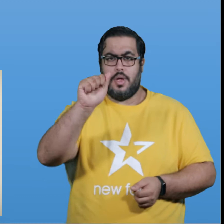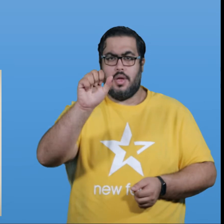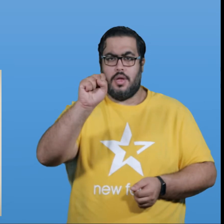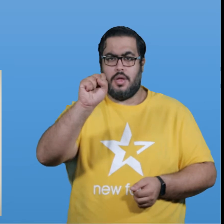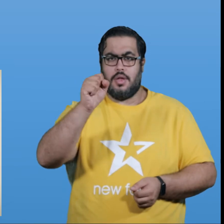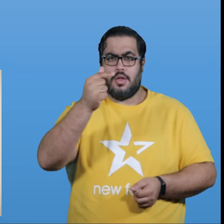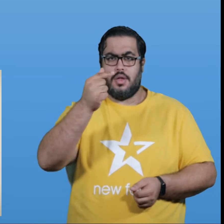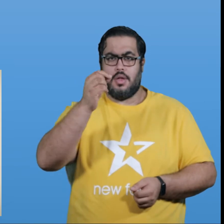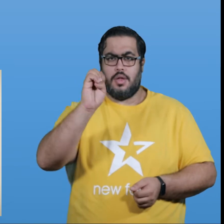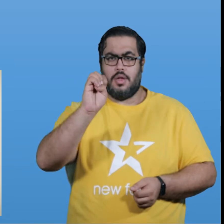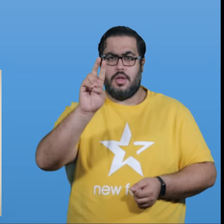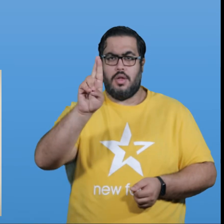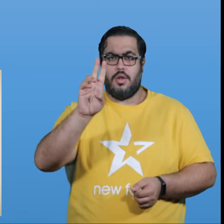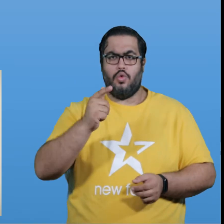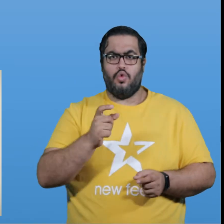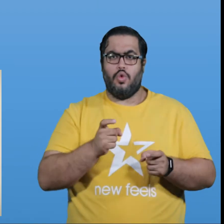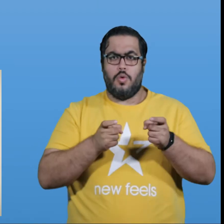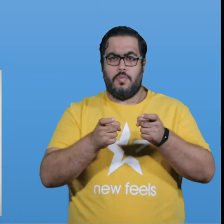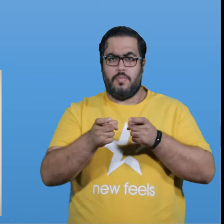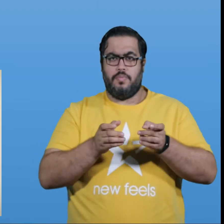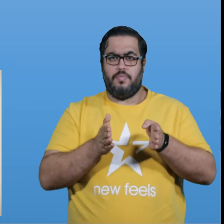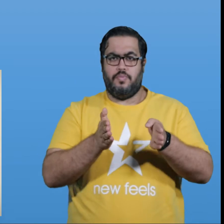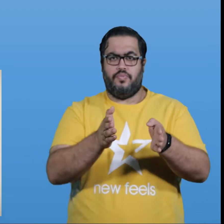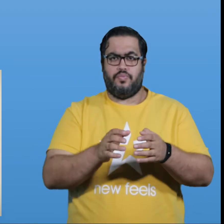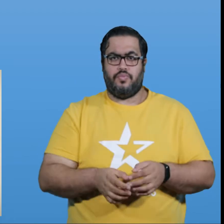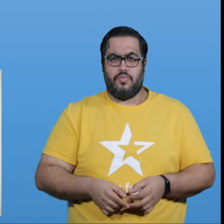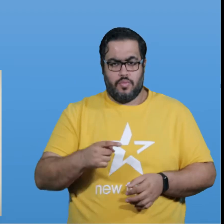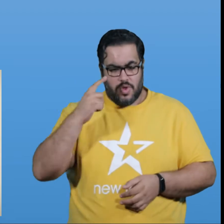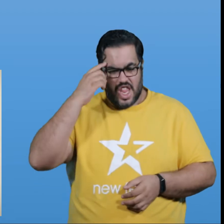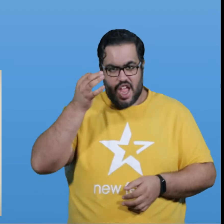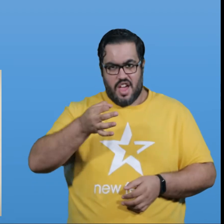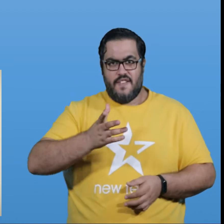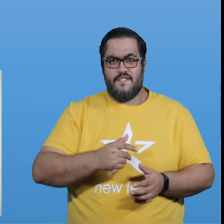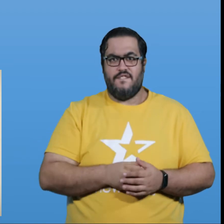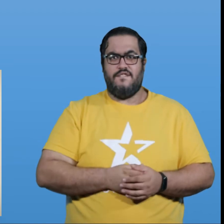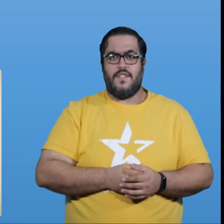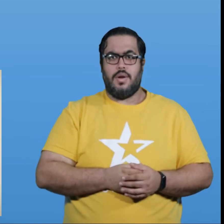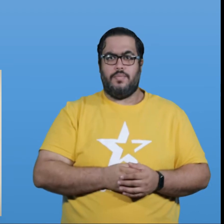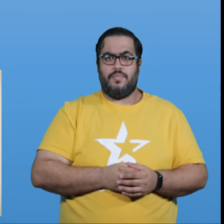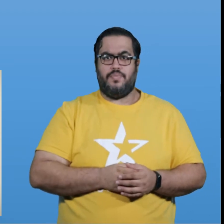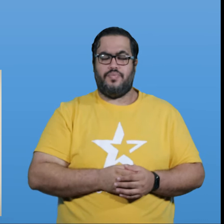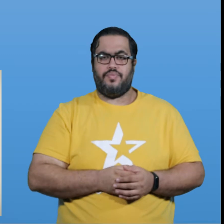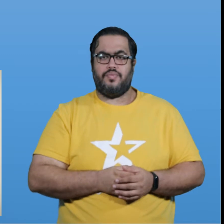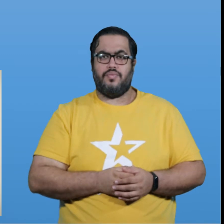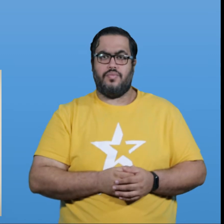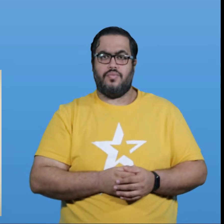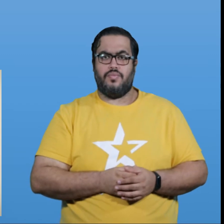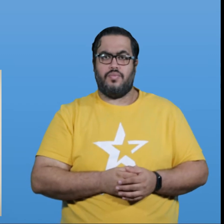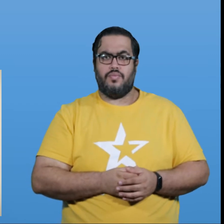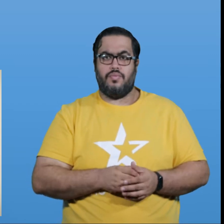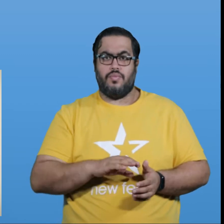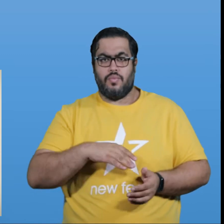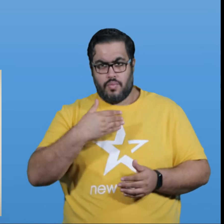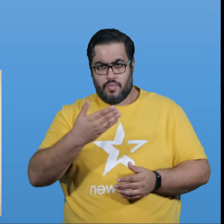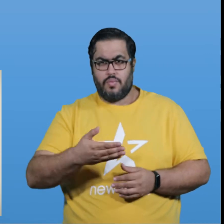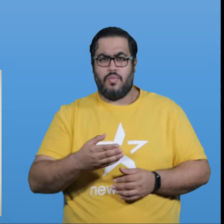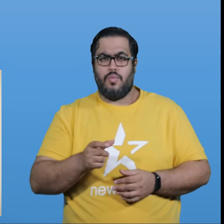master is acquire. For example, she lived in Italy for several years, but never mastered